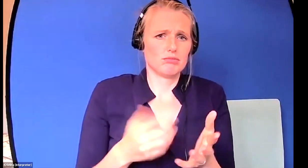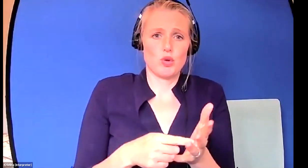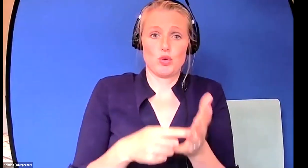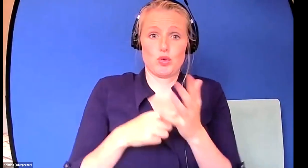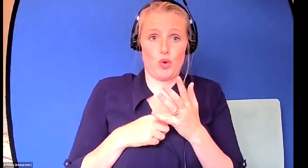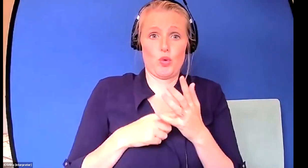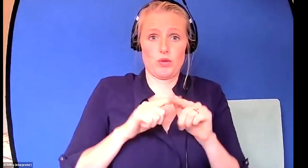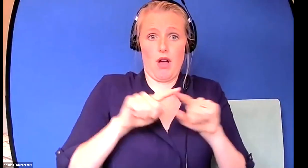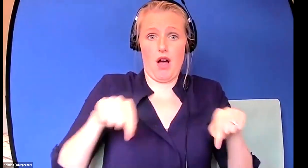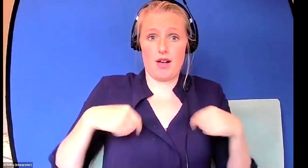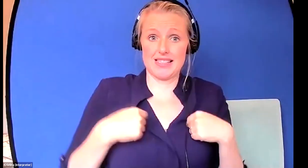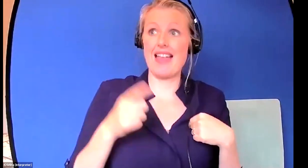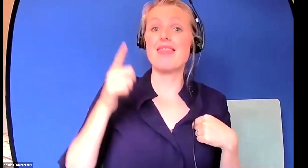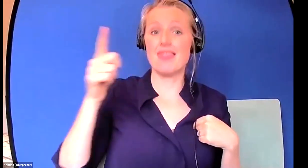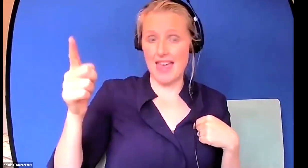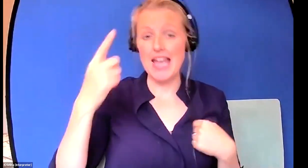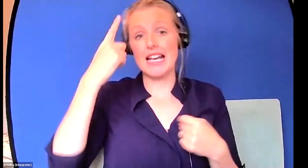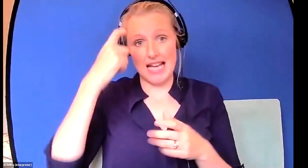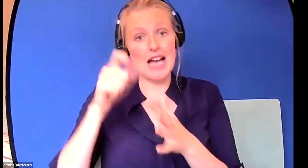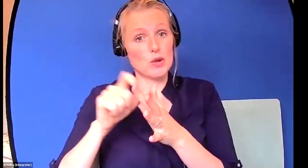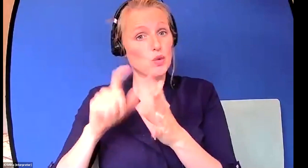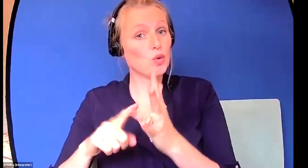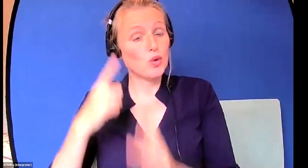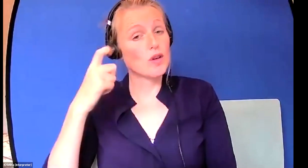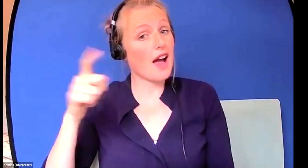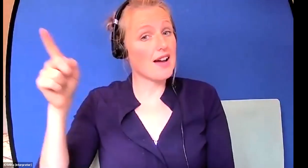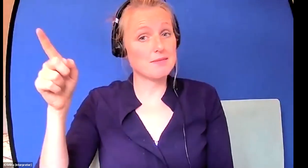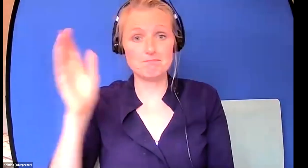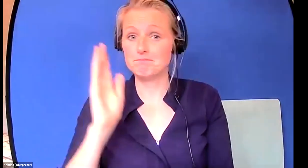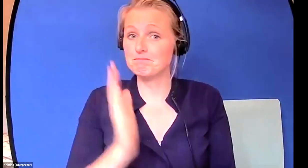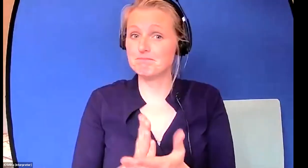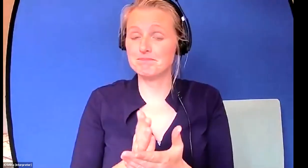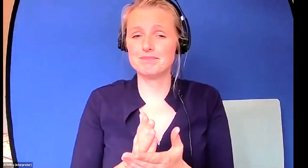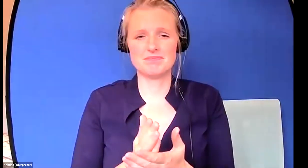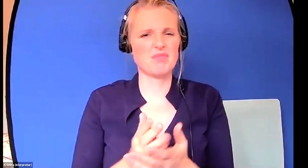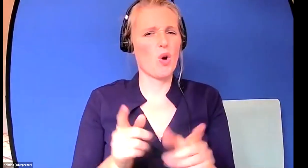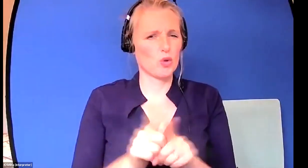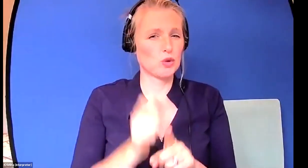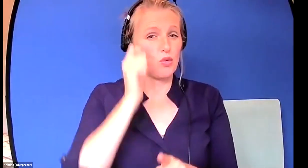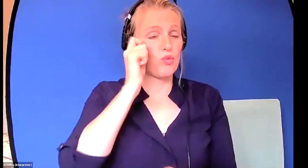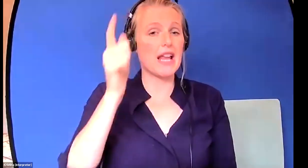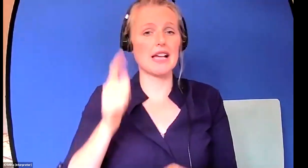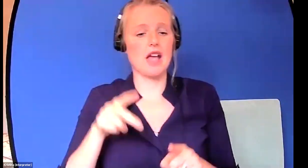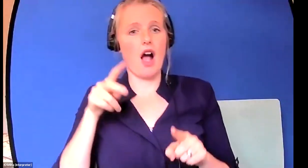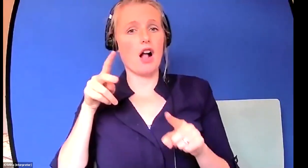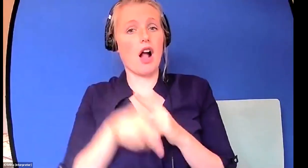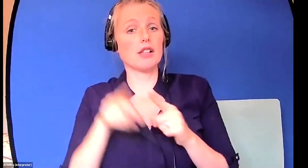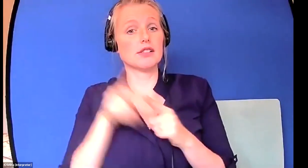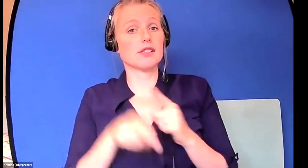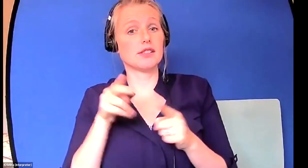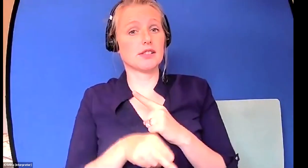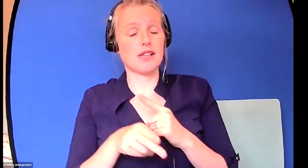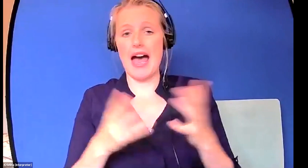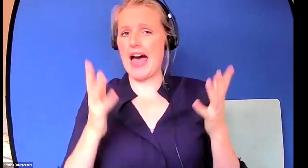the market or unable to act, it's also exposed that austerity was always a matter of choice rather than a kind